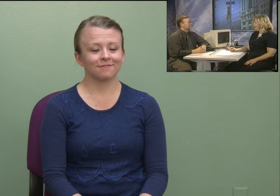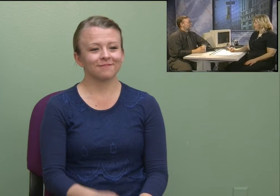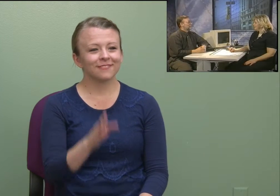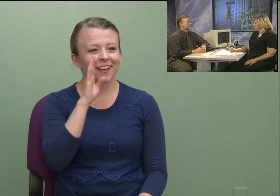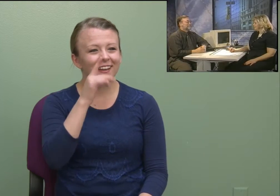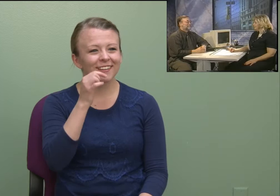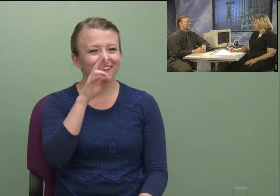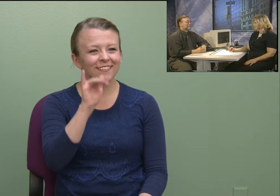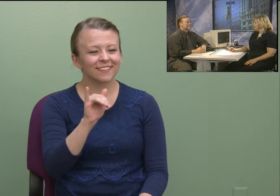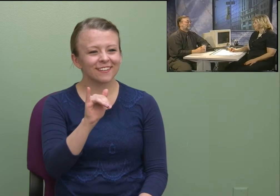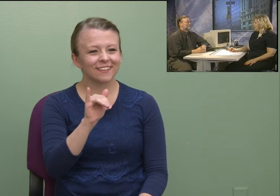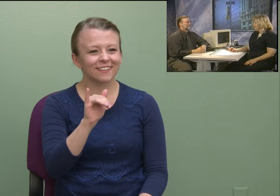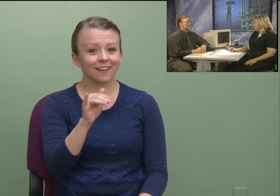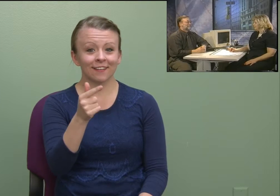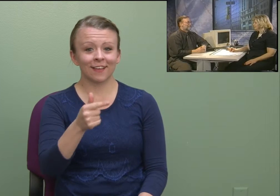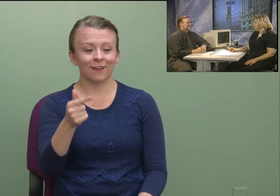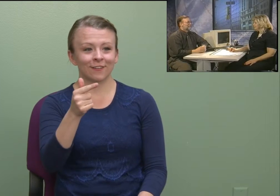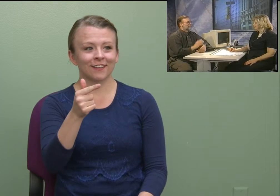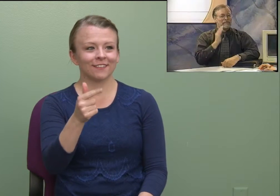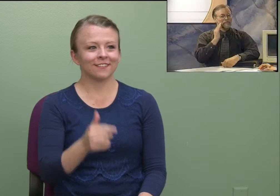Hi, Gary.